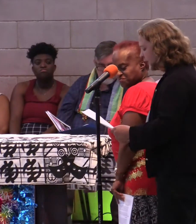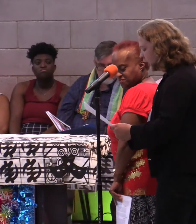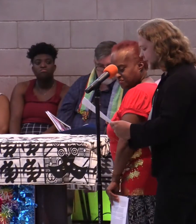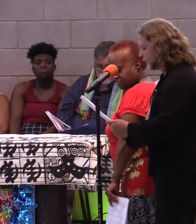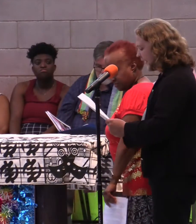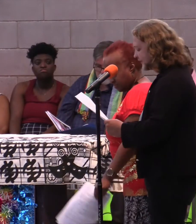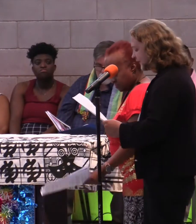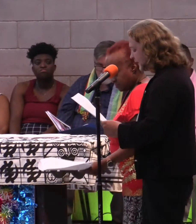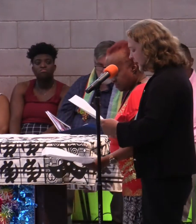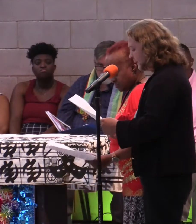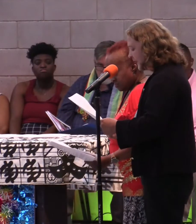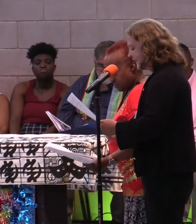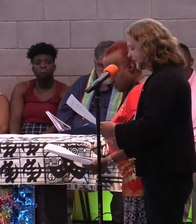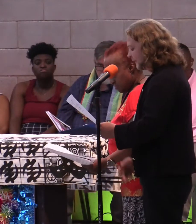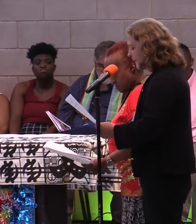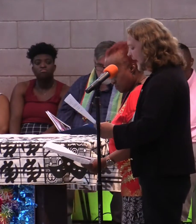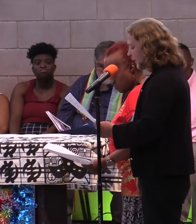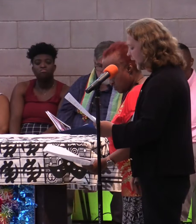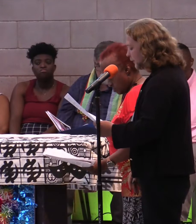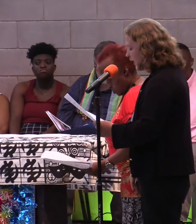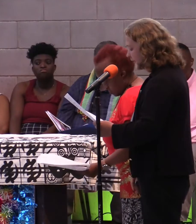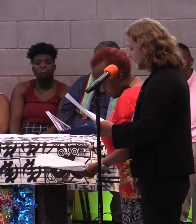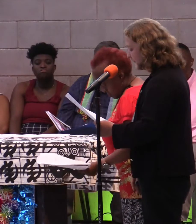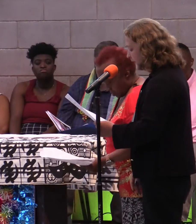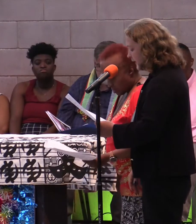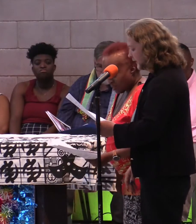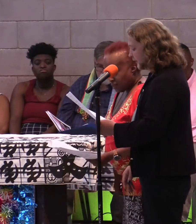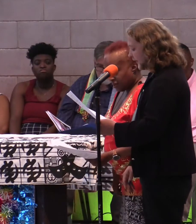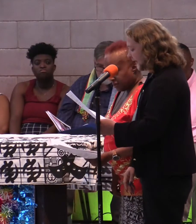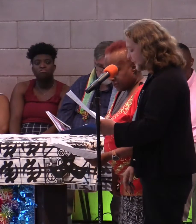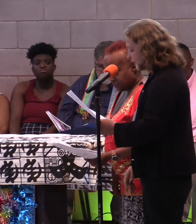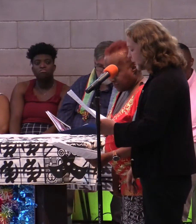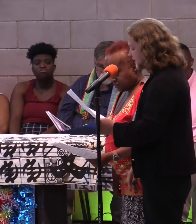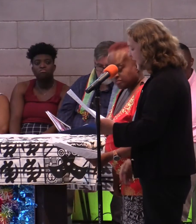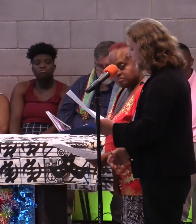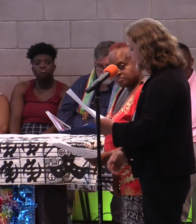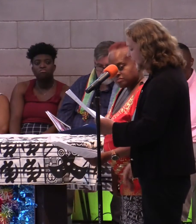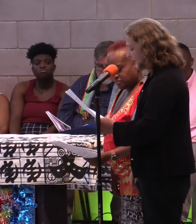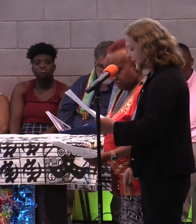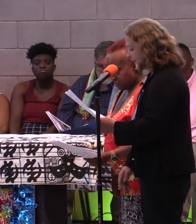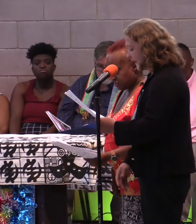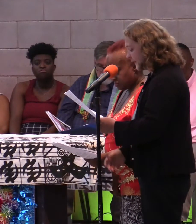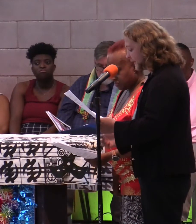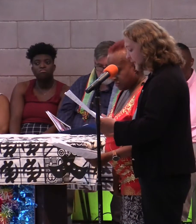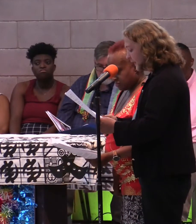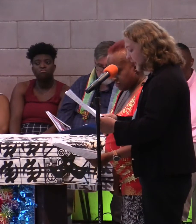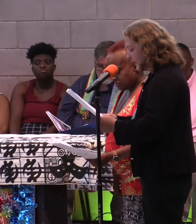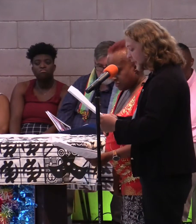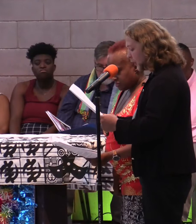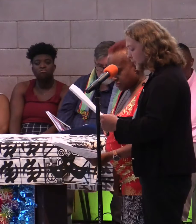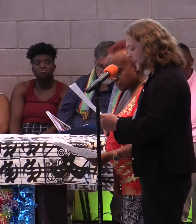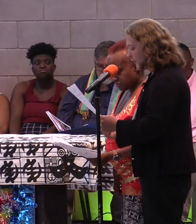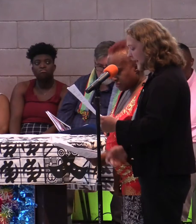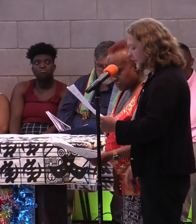We call to the west, place of the power of water, to the depths which keep their secrets in silence,